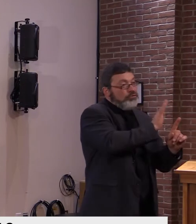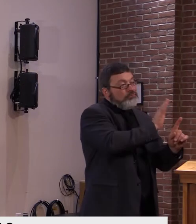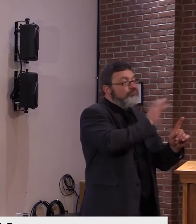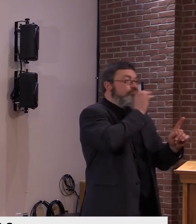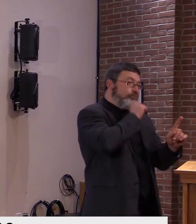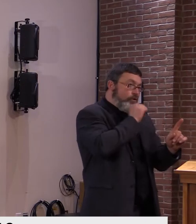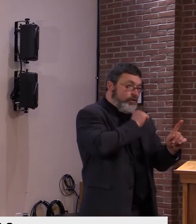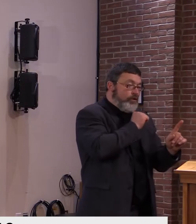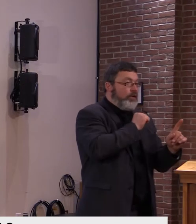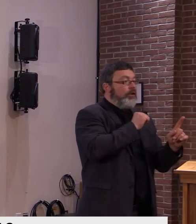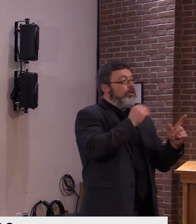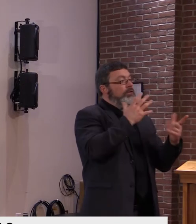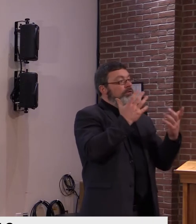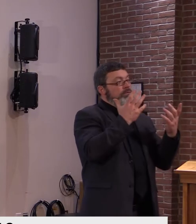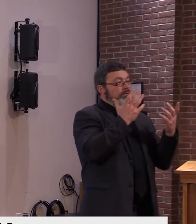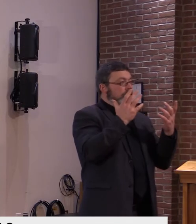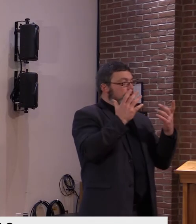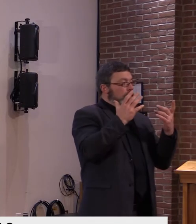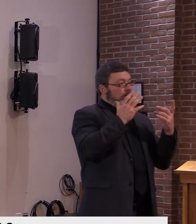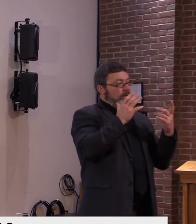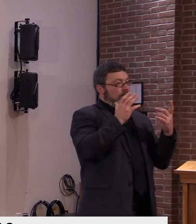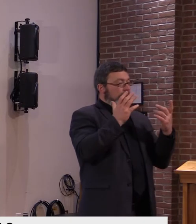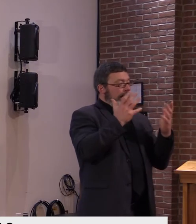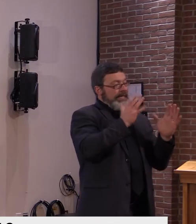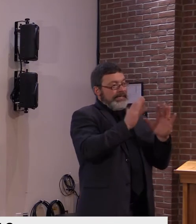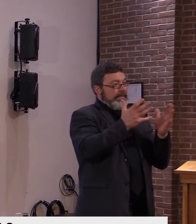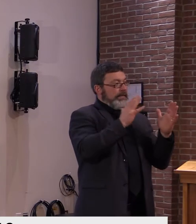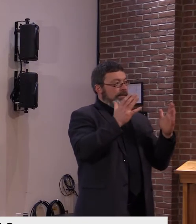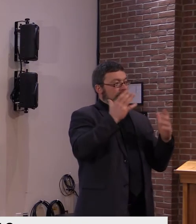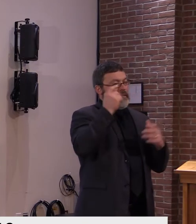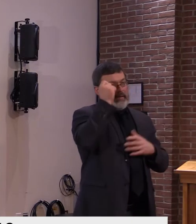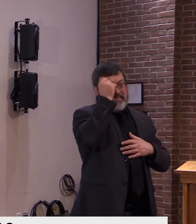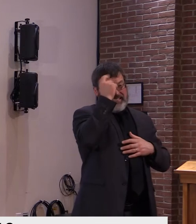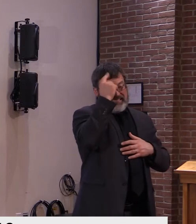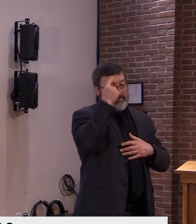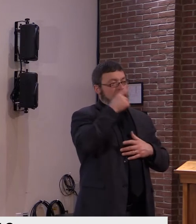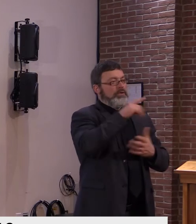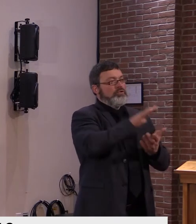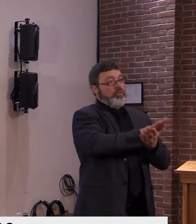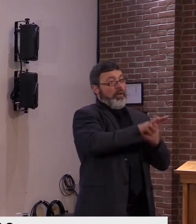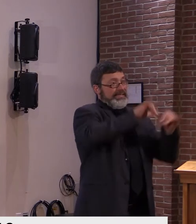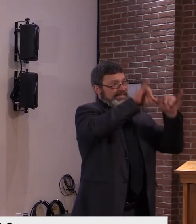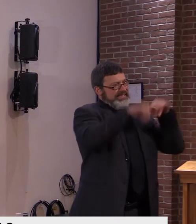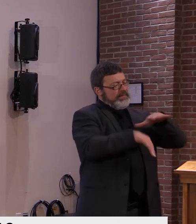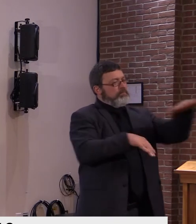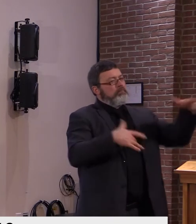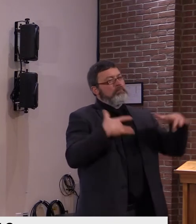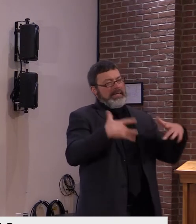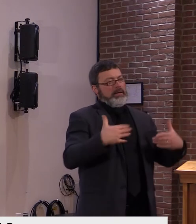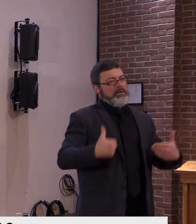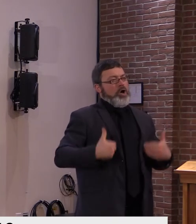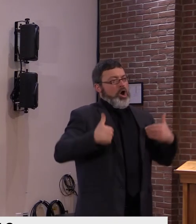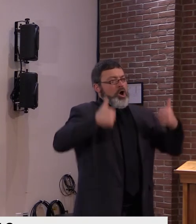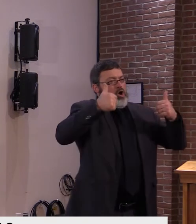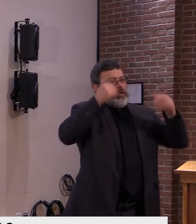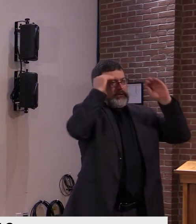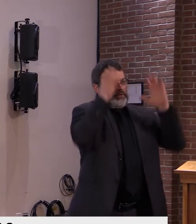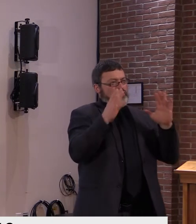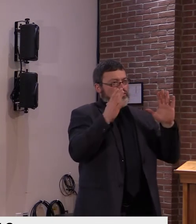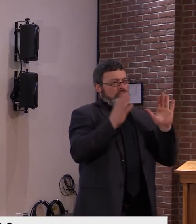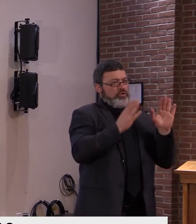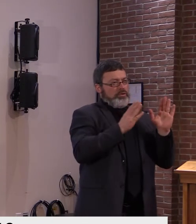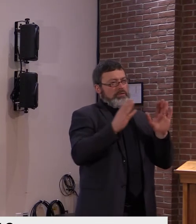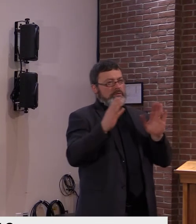illness and think they're feeling fine. So I think it's reassuring. But of course, you know, we have a whole body of people